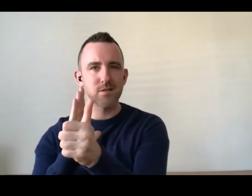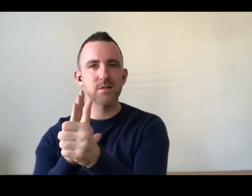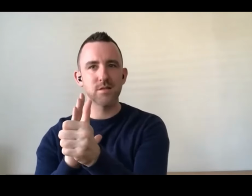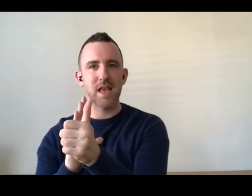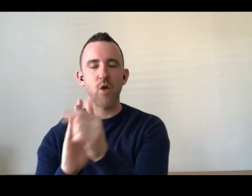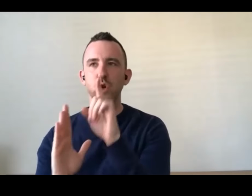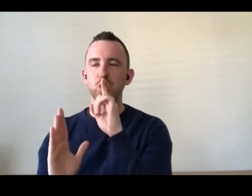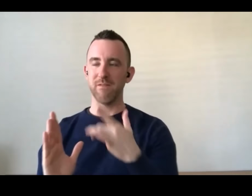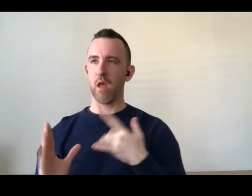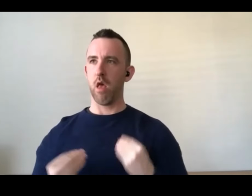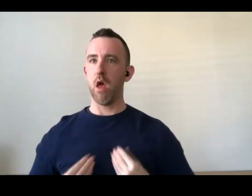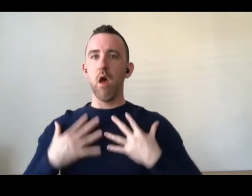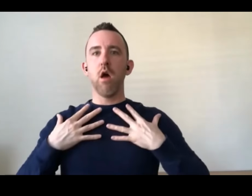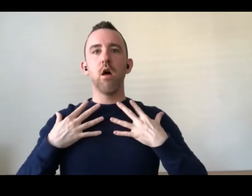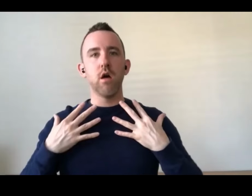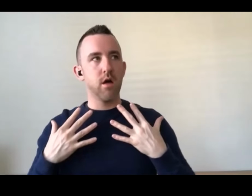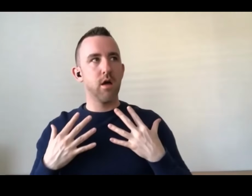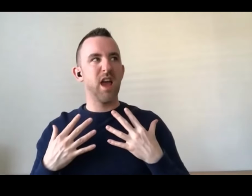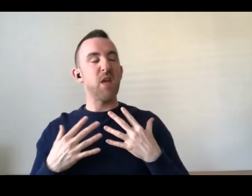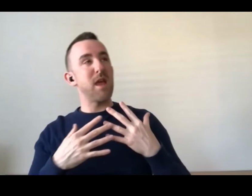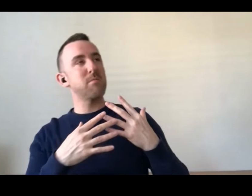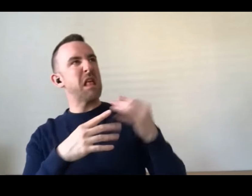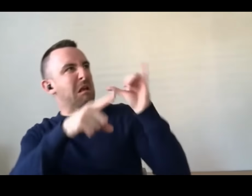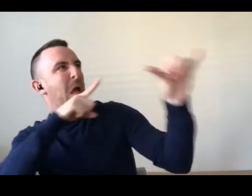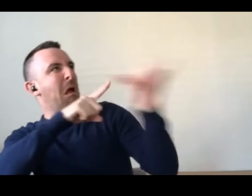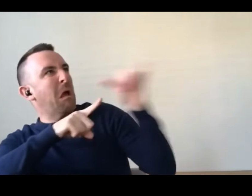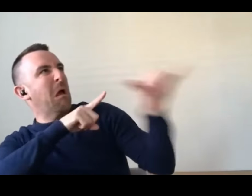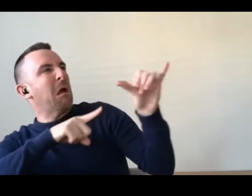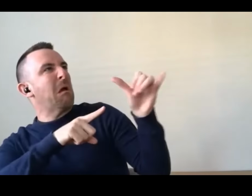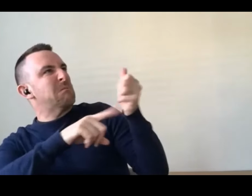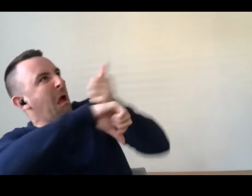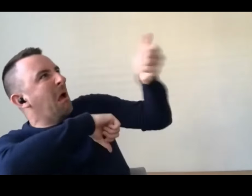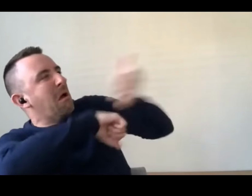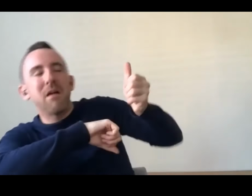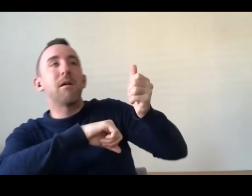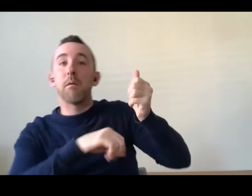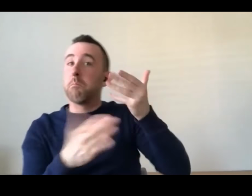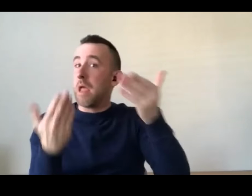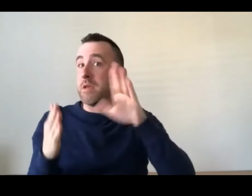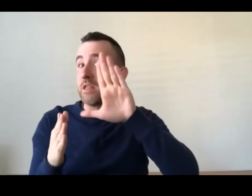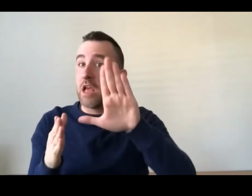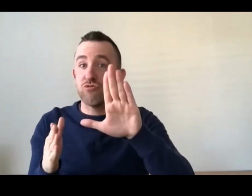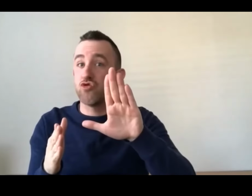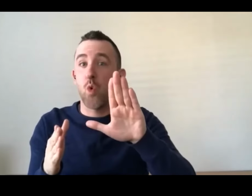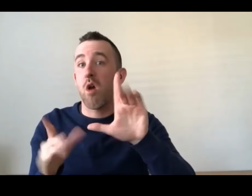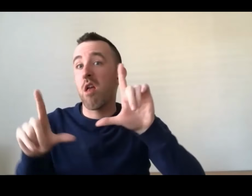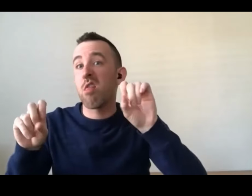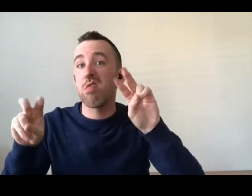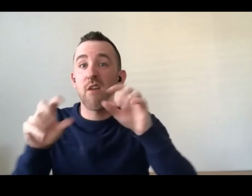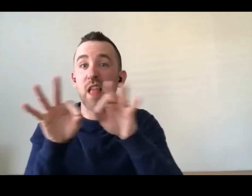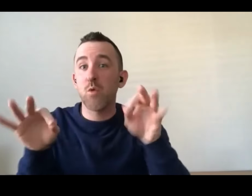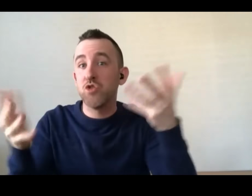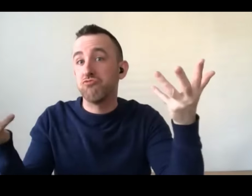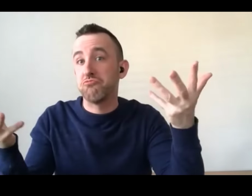up. And cursing Misha might be one of your love languages. I don't know. But they could be